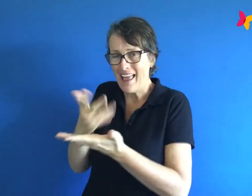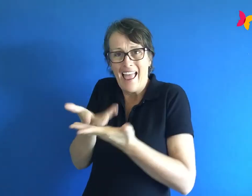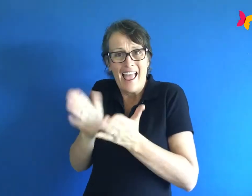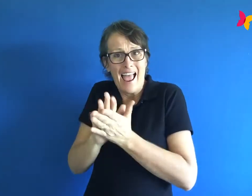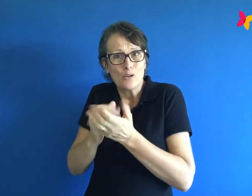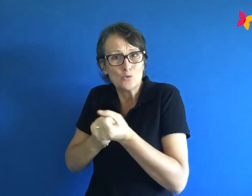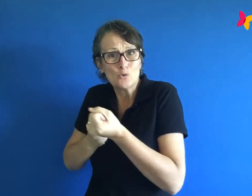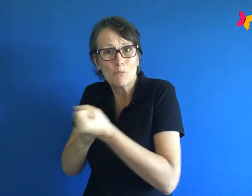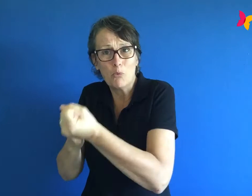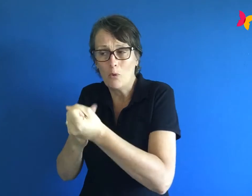me away.